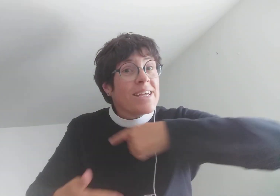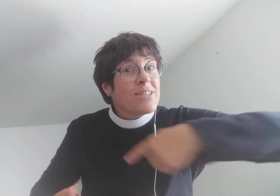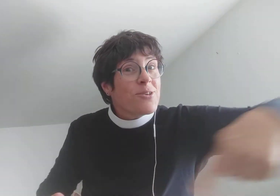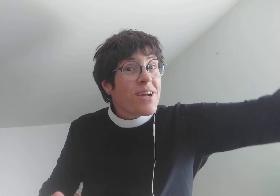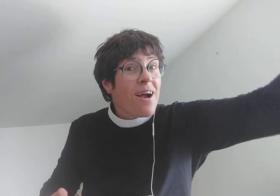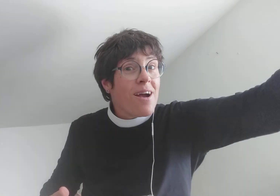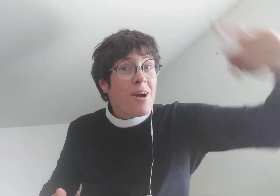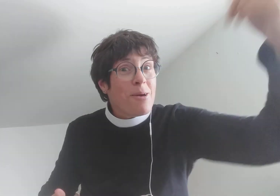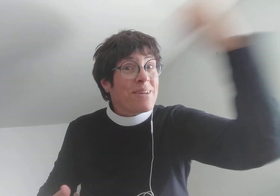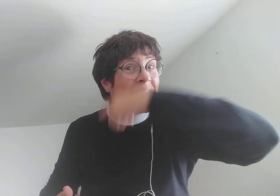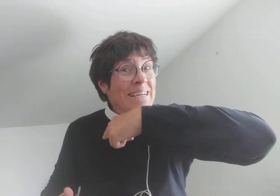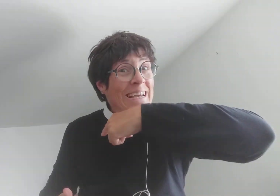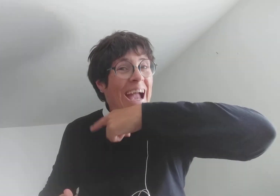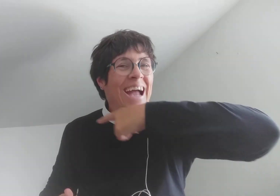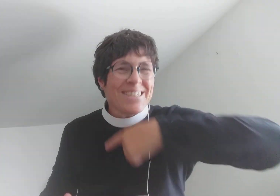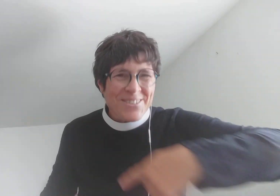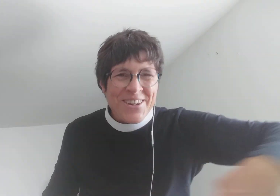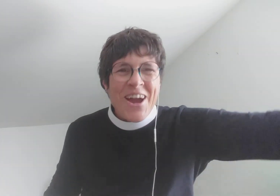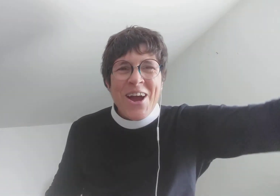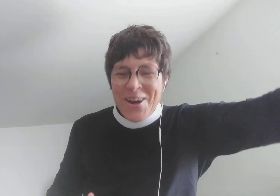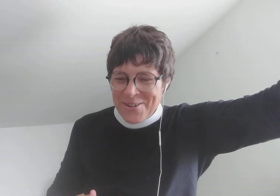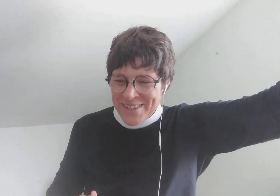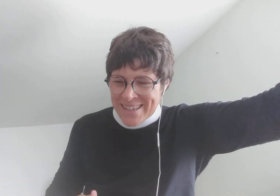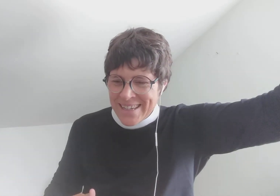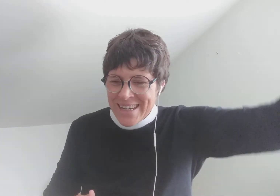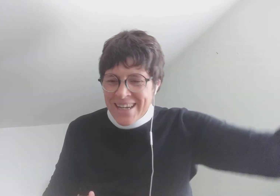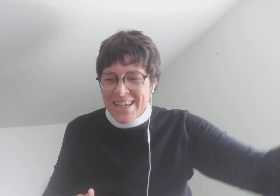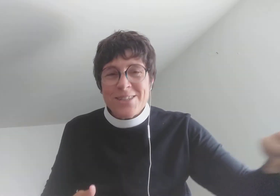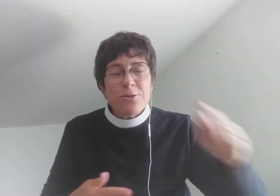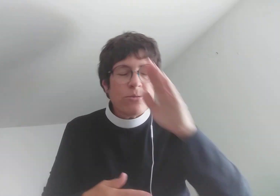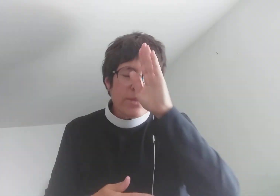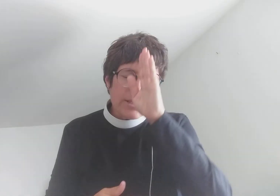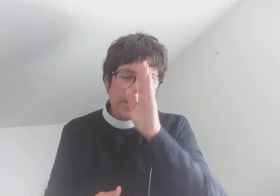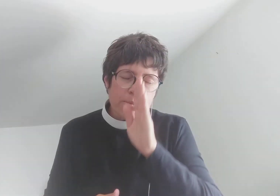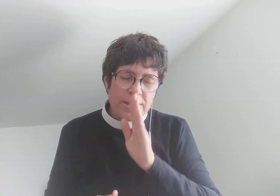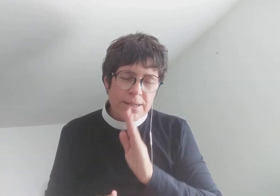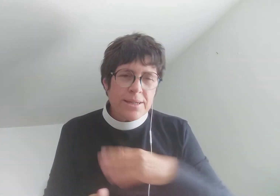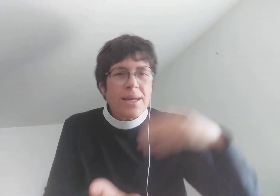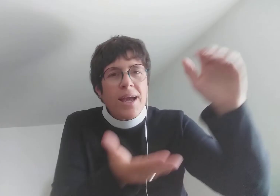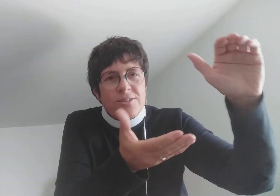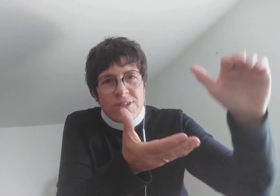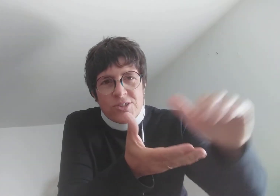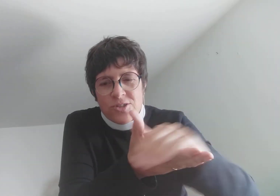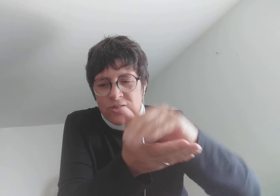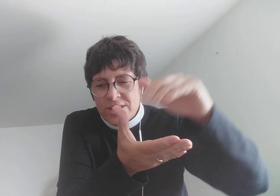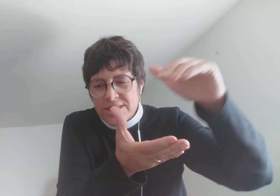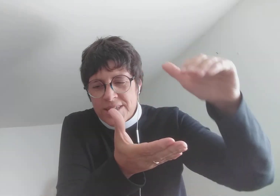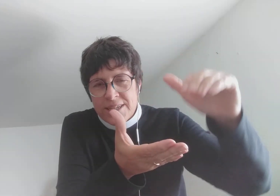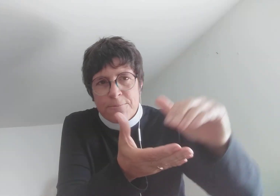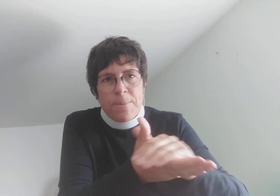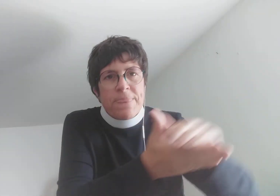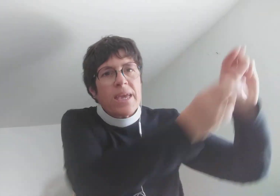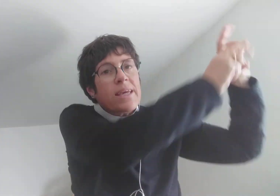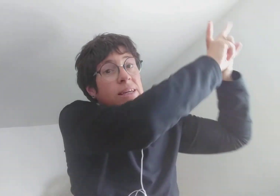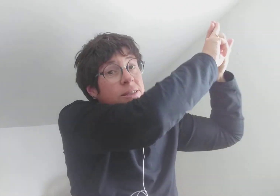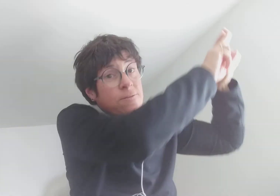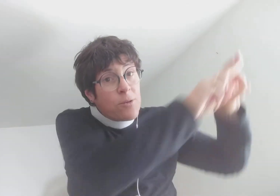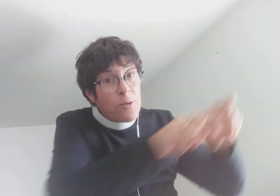your coming and your going, in your weeping and rejoicing. He is for